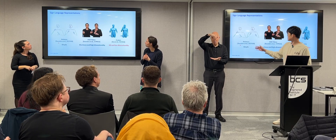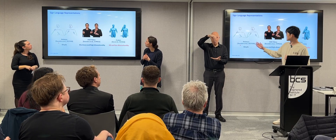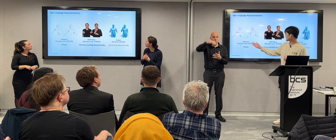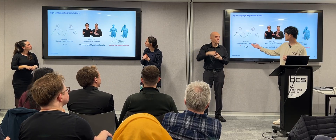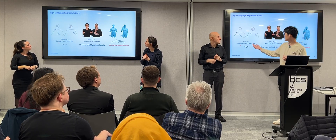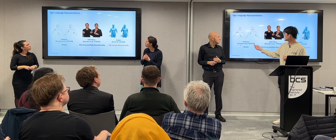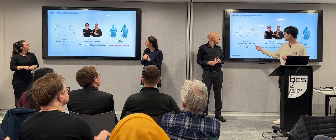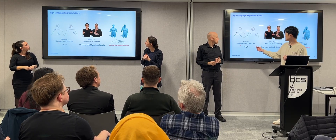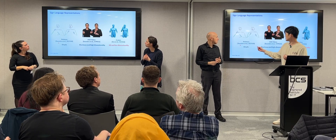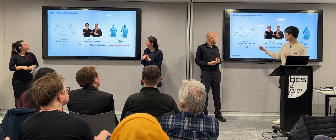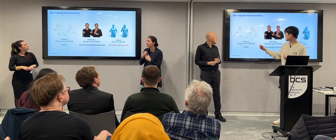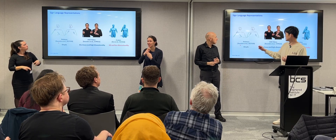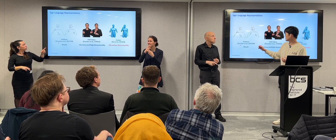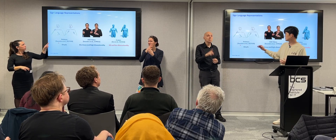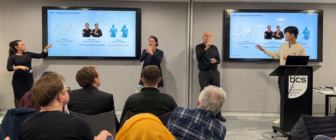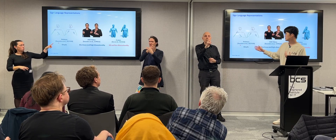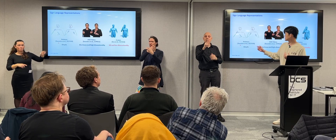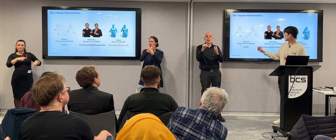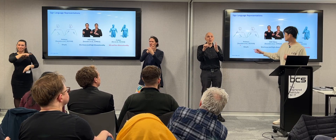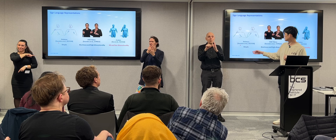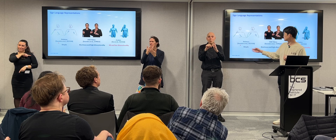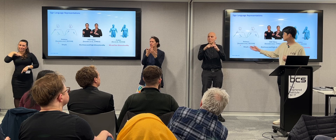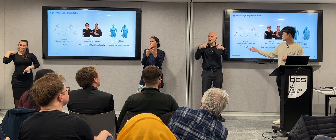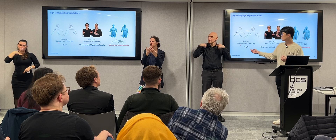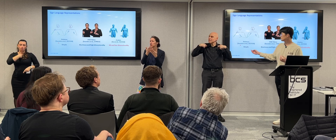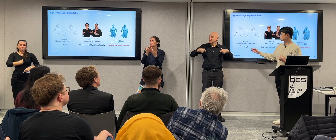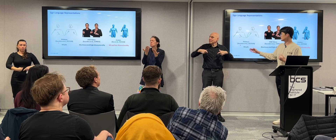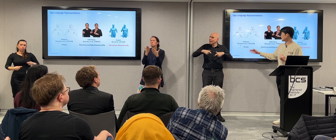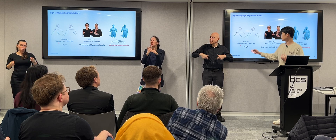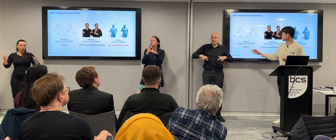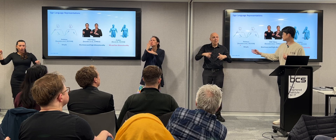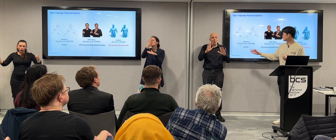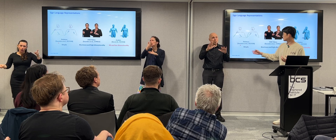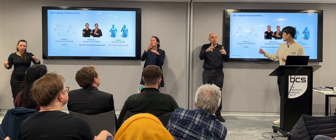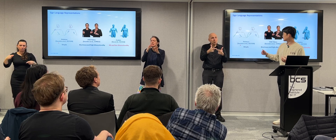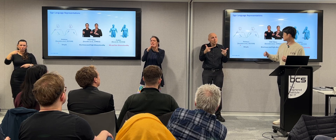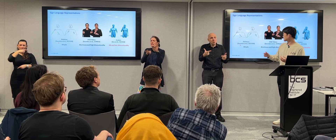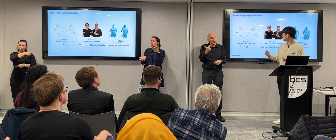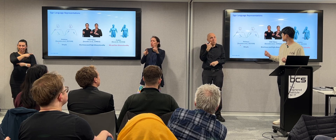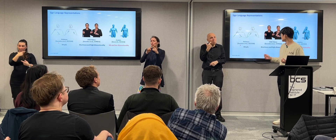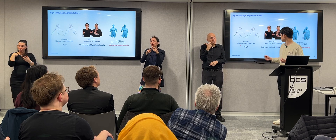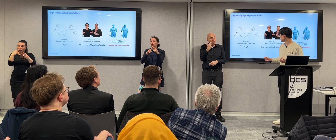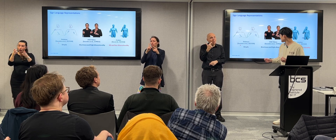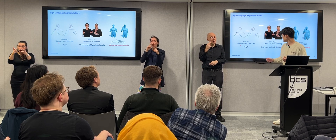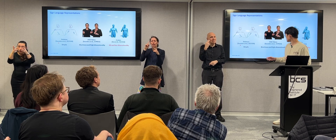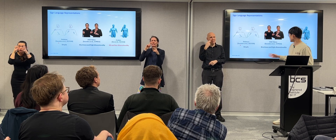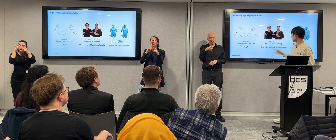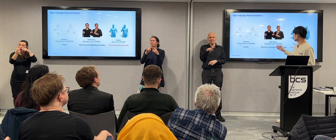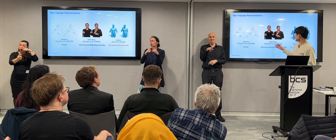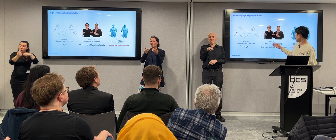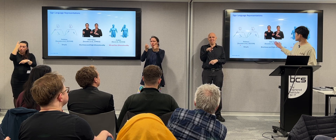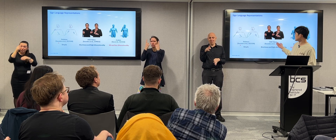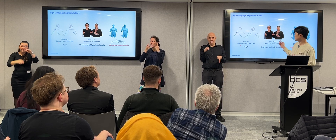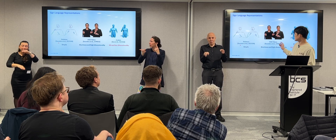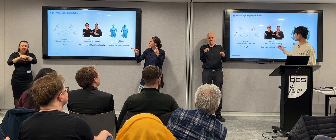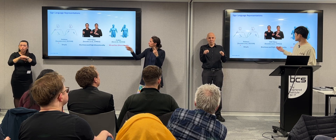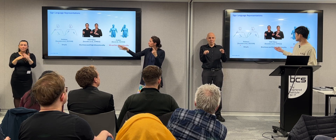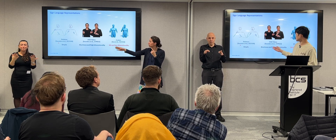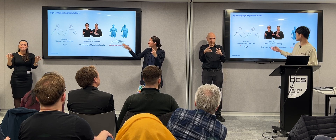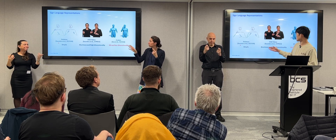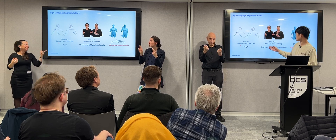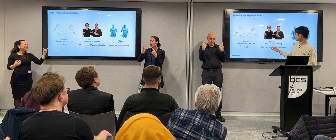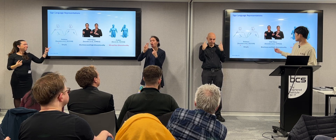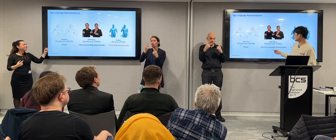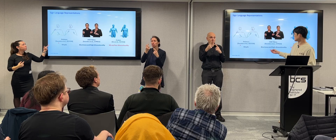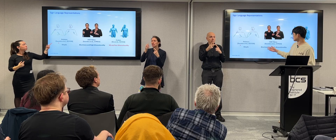But skeletons may be somehow too simple to be understood by the deaf people, and RGB videos